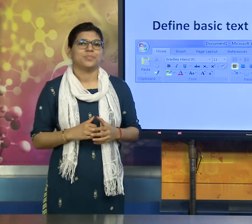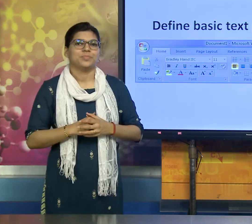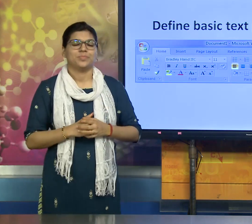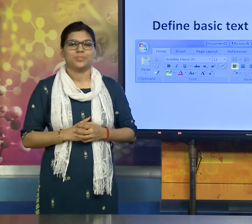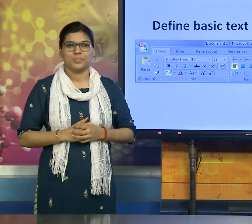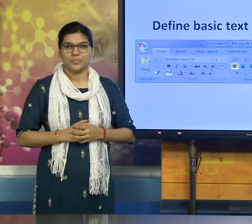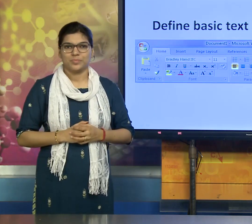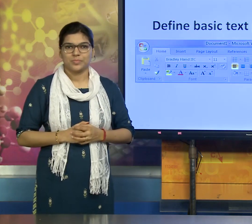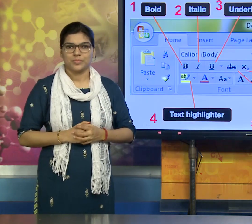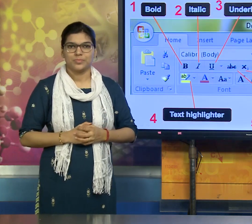further.